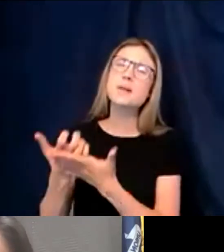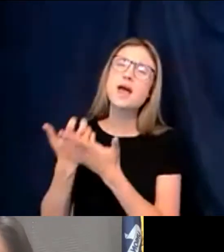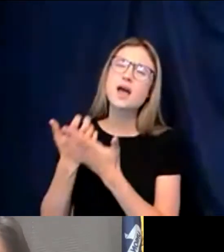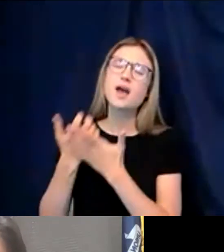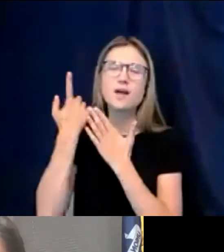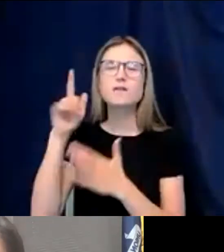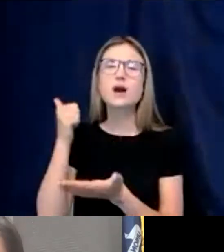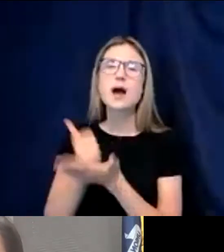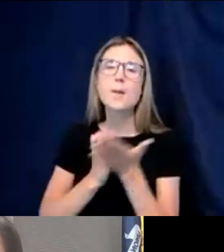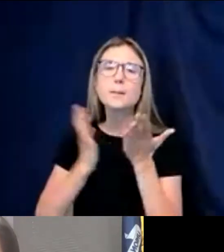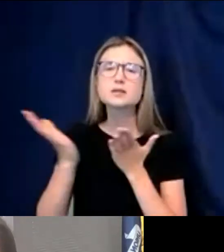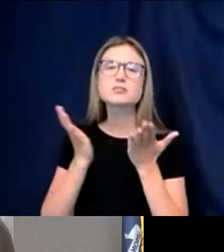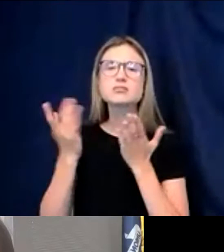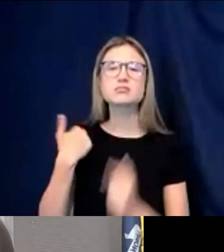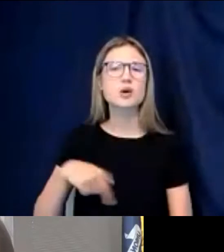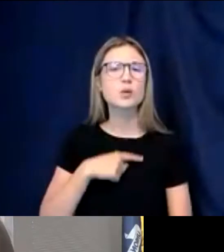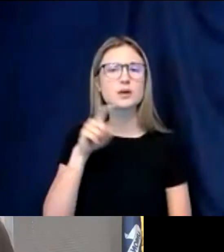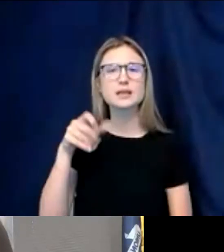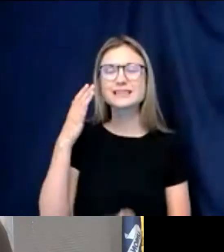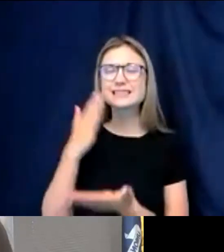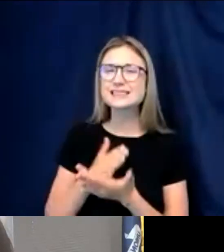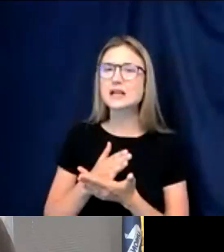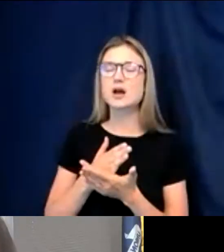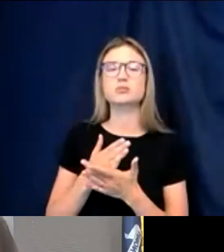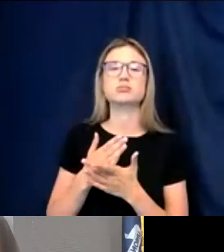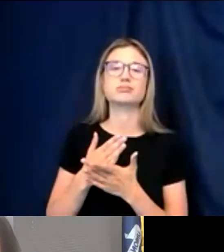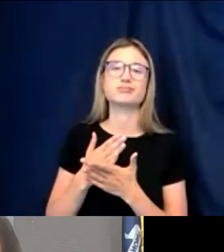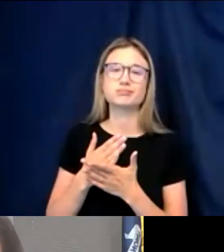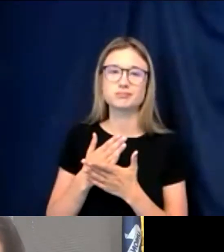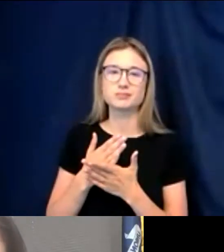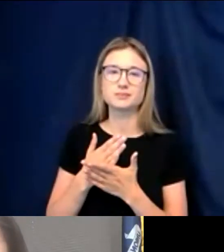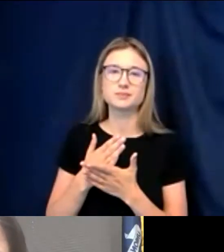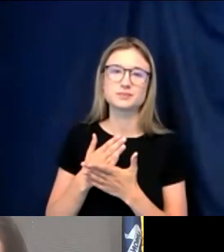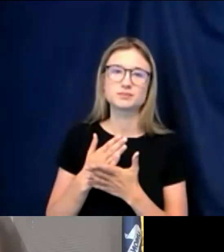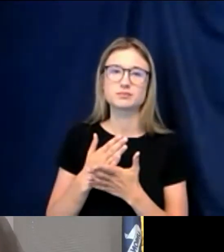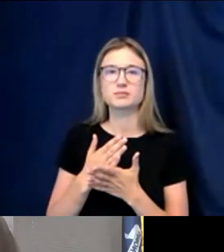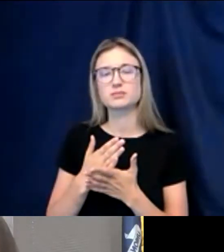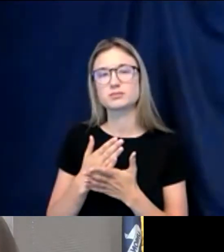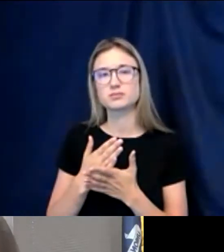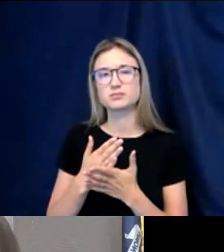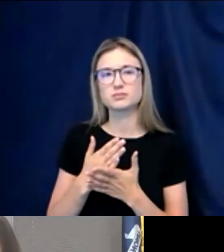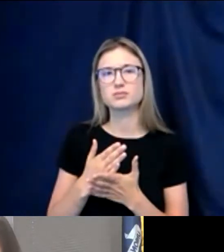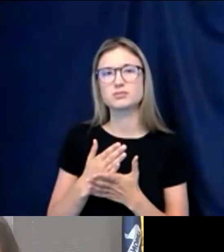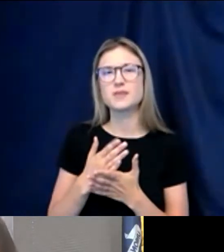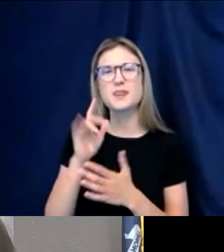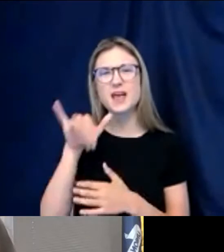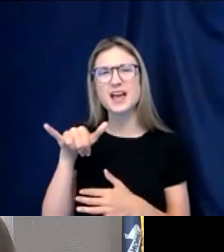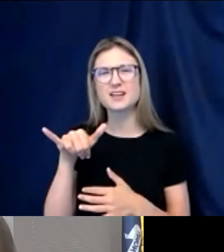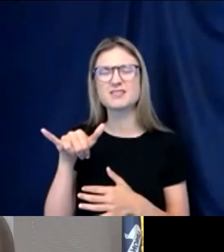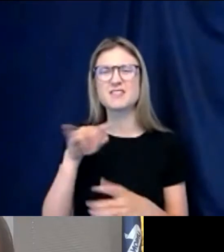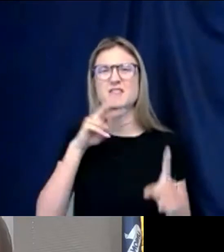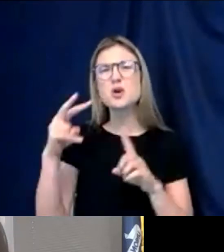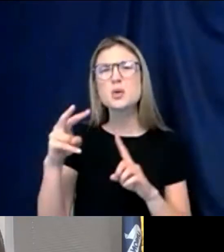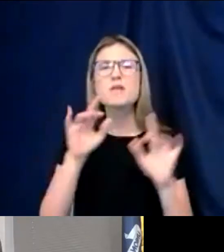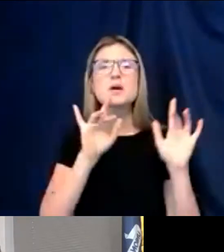we need to stop having that narrative of, you know, kind of pity and that type of narrative,